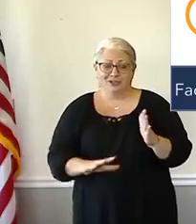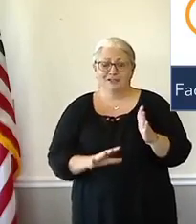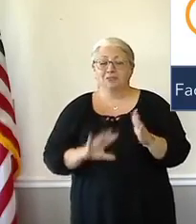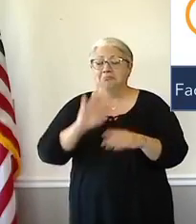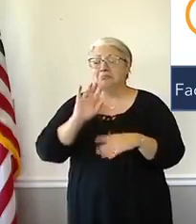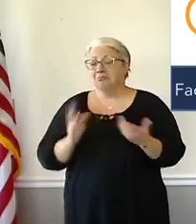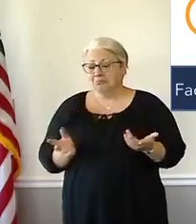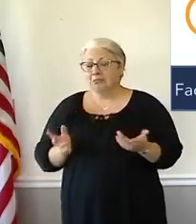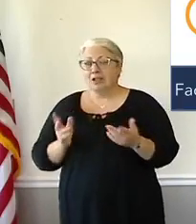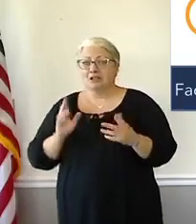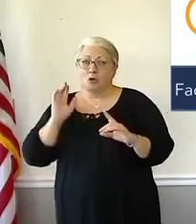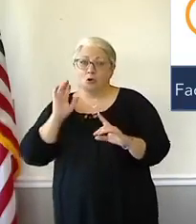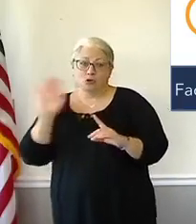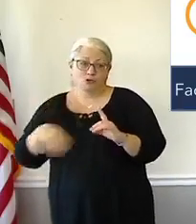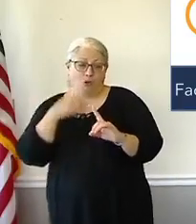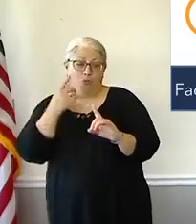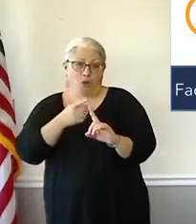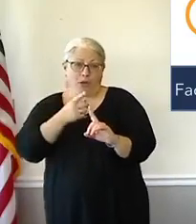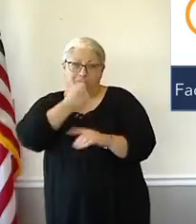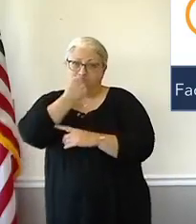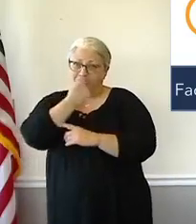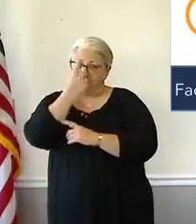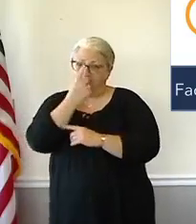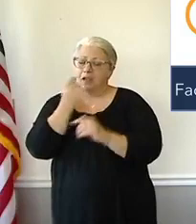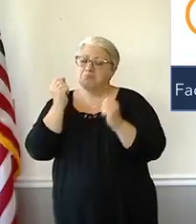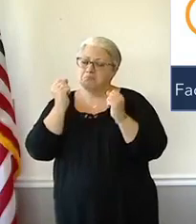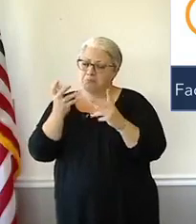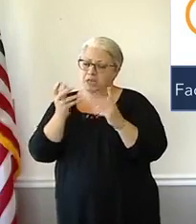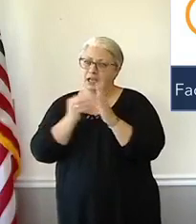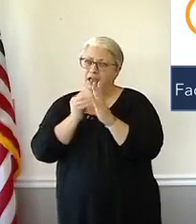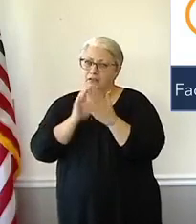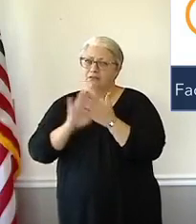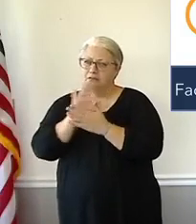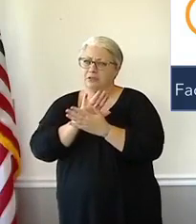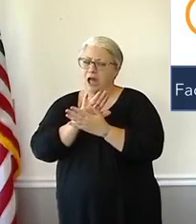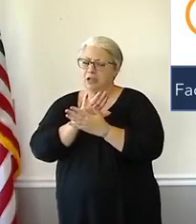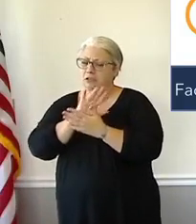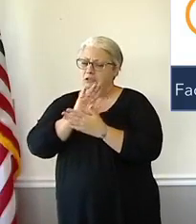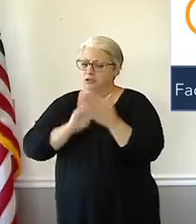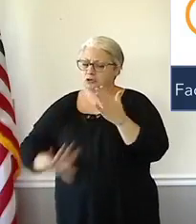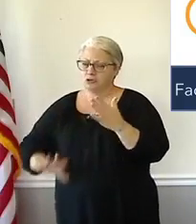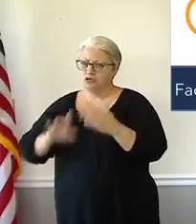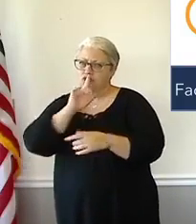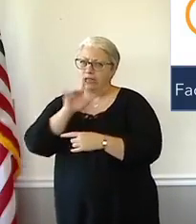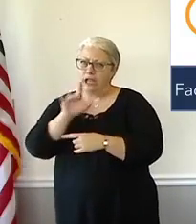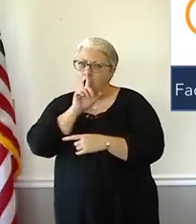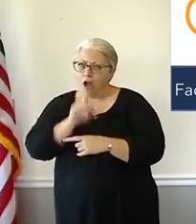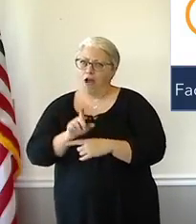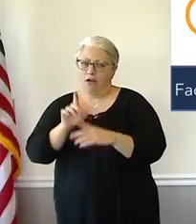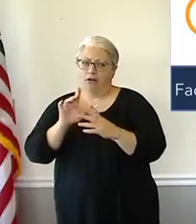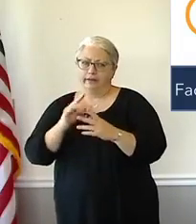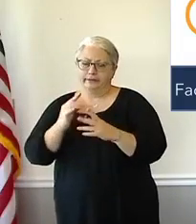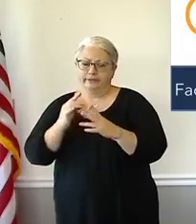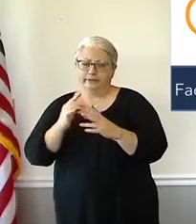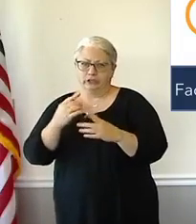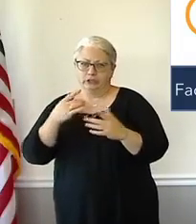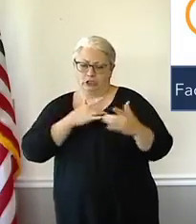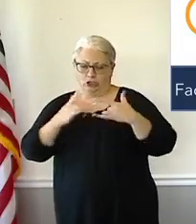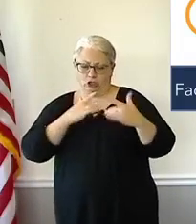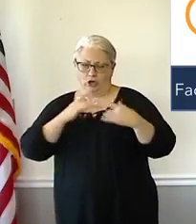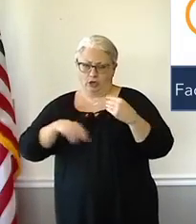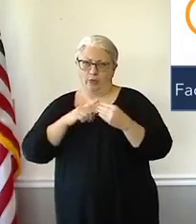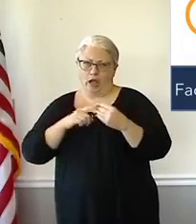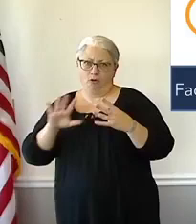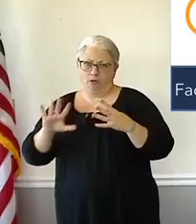your point, I do think that many are. We're not seeing any wide-scale concern. We do, however, have the